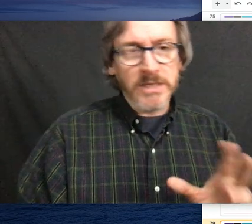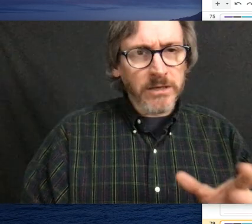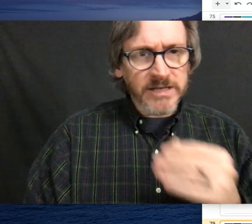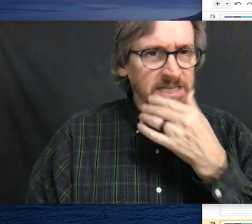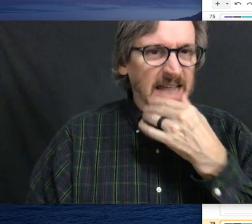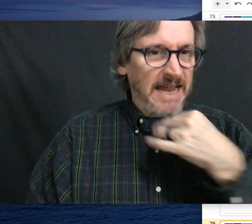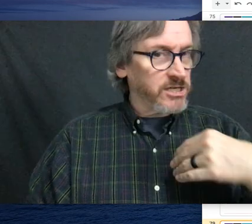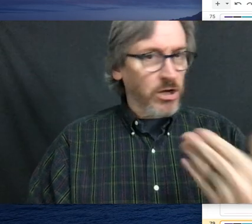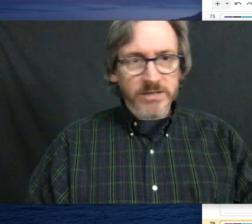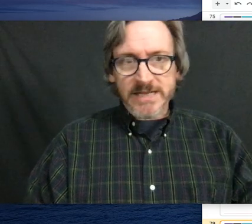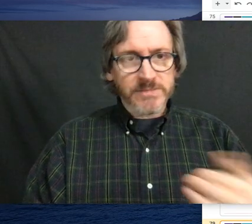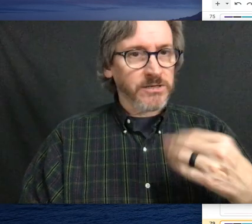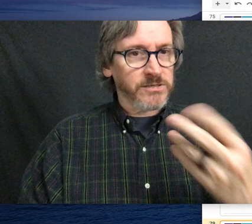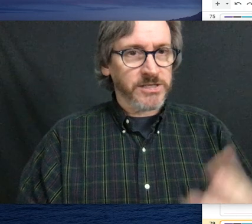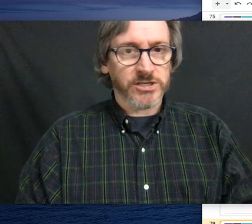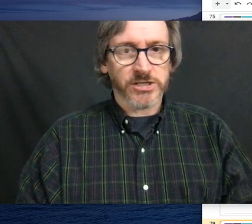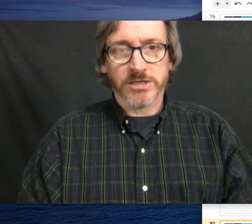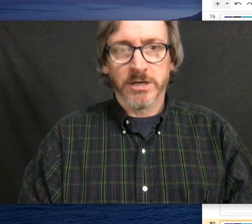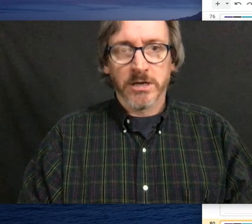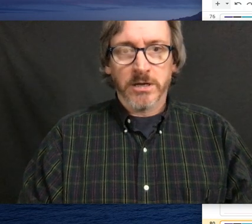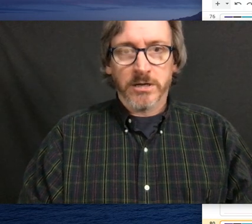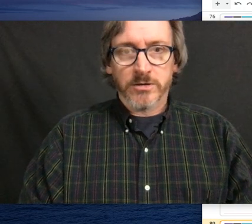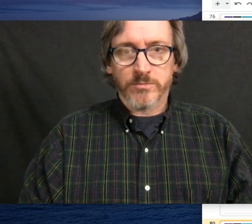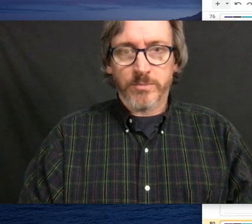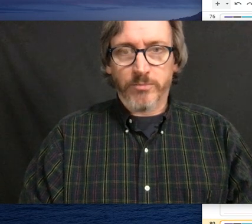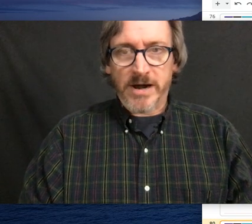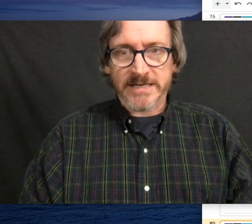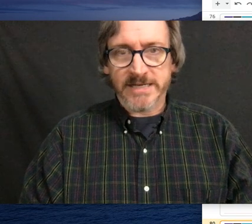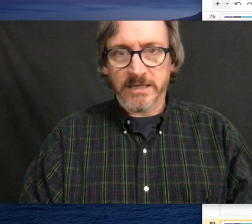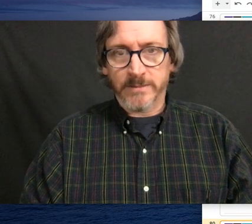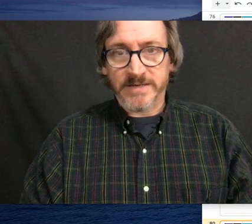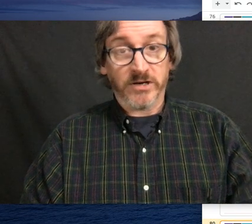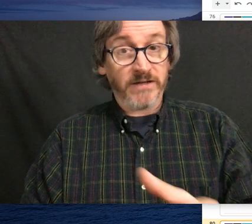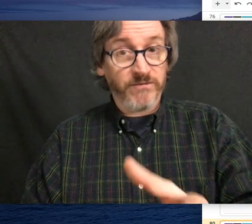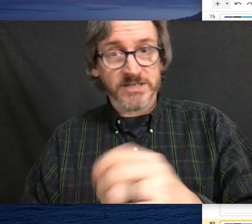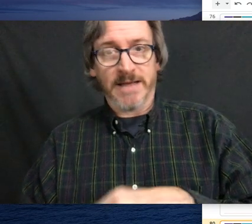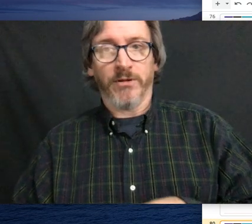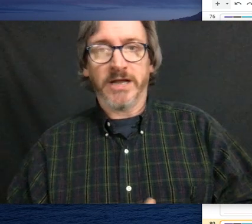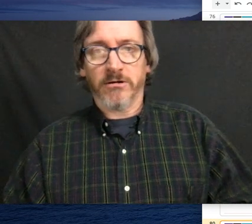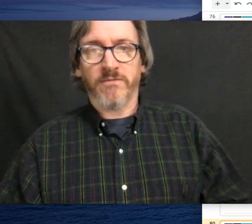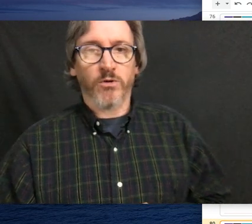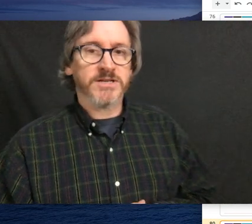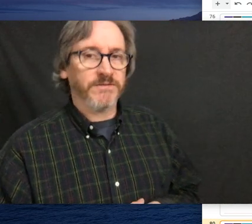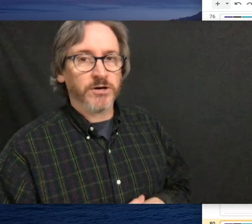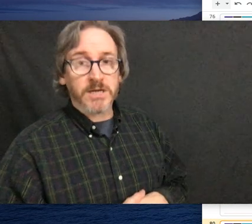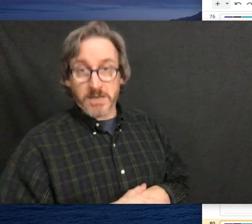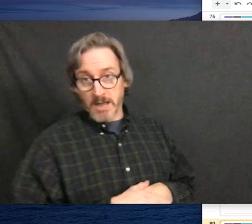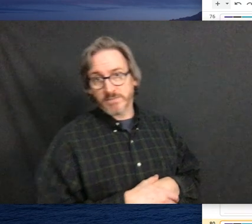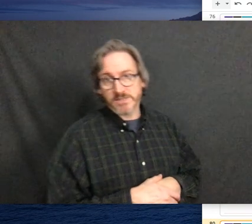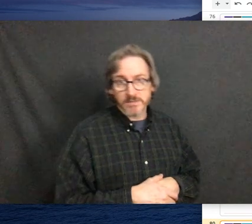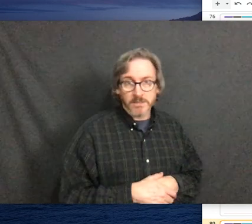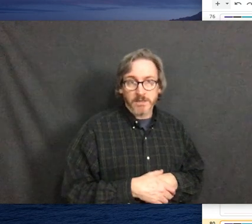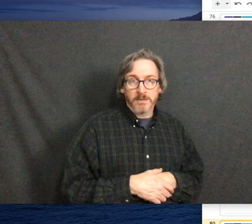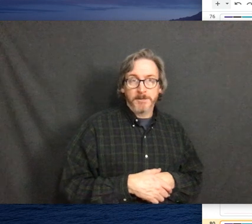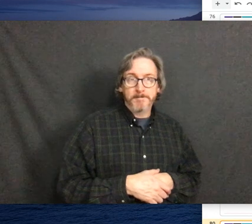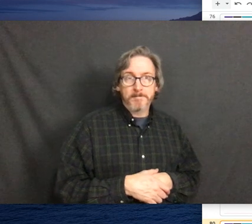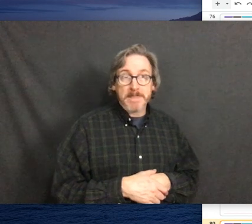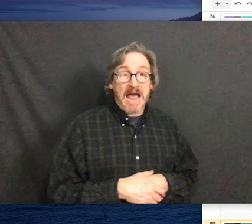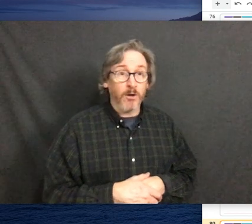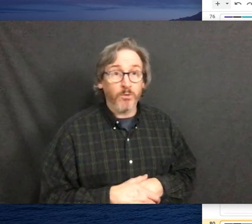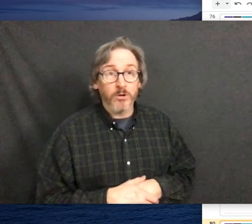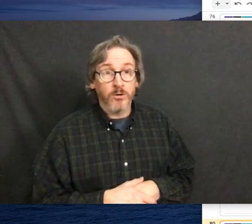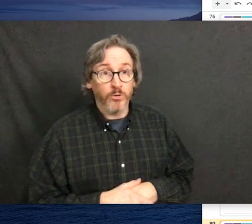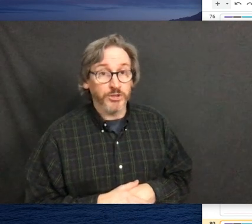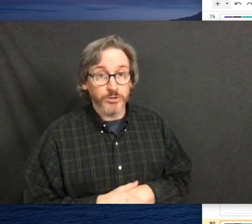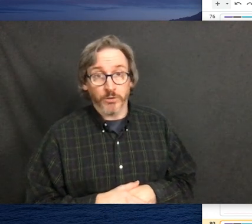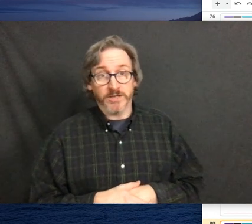So little things like that. And it's all the same skills. It's just practicing a little bit different. Like, for example, here are 4 different cups.